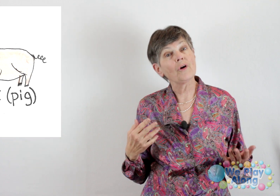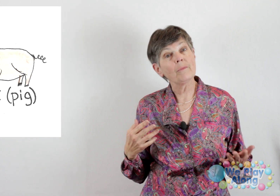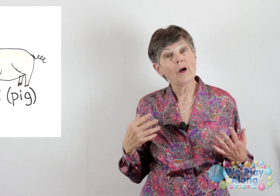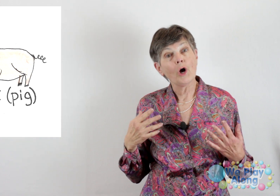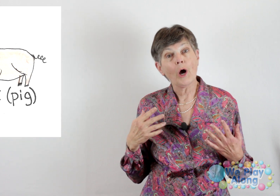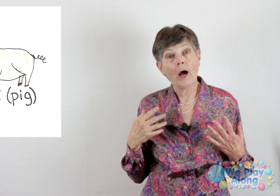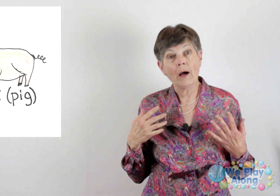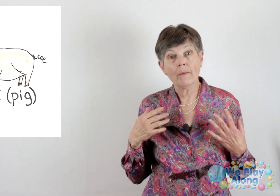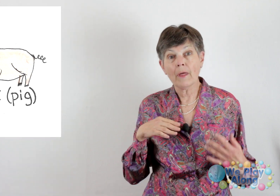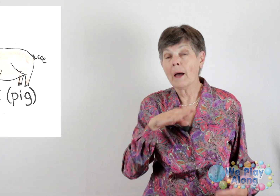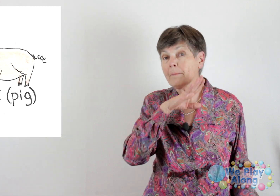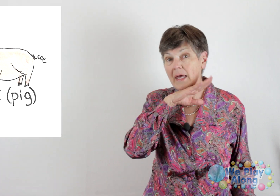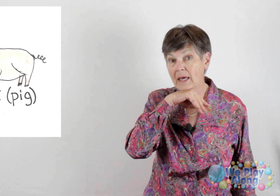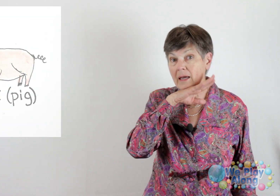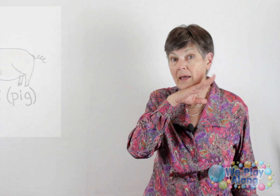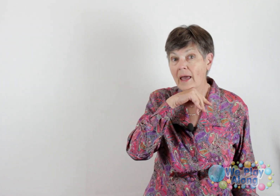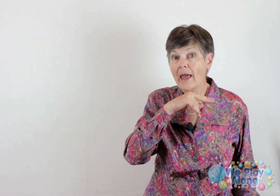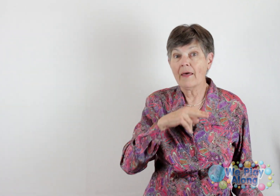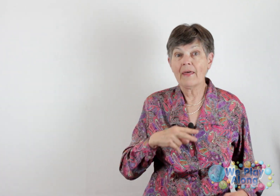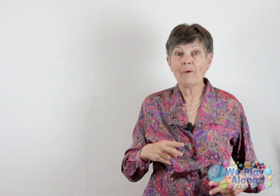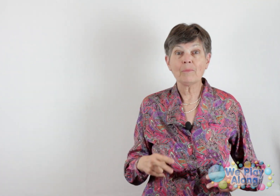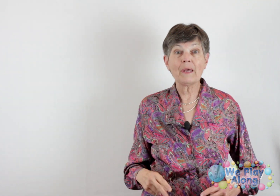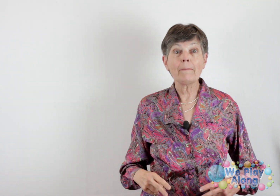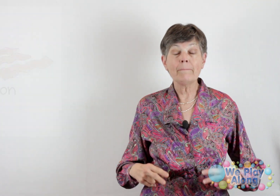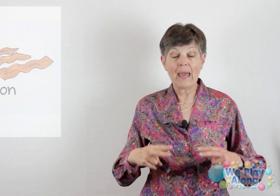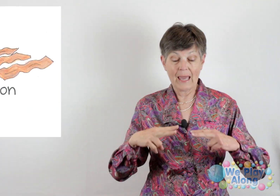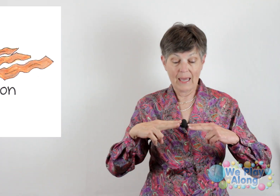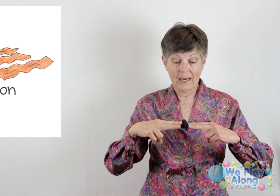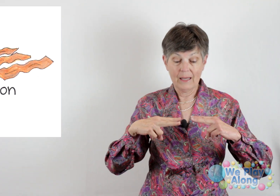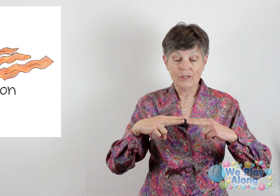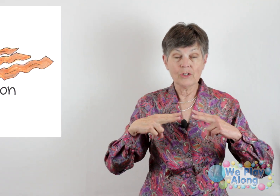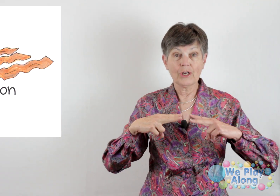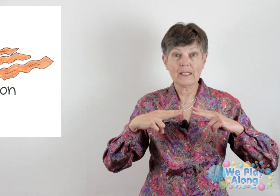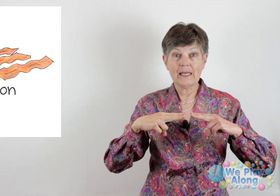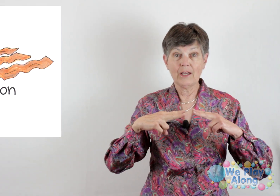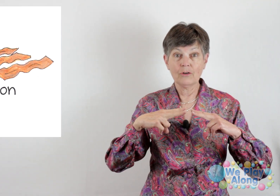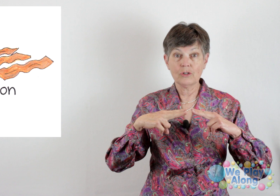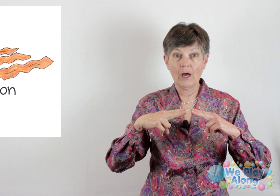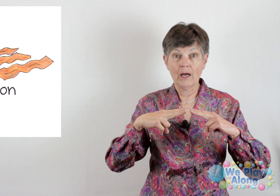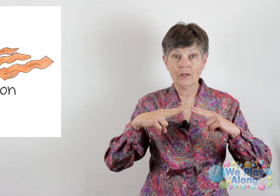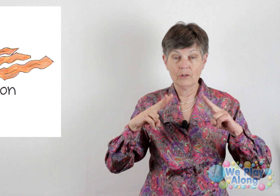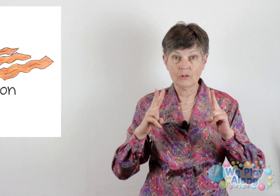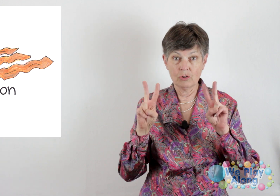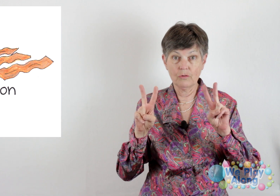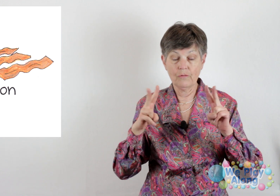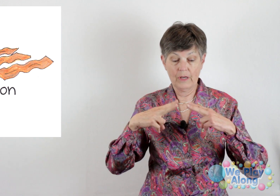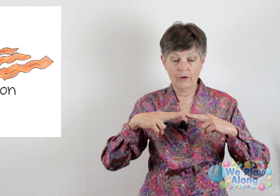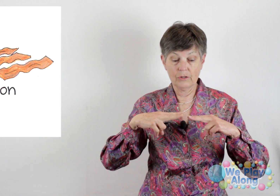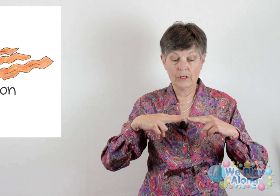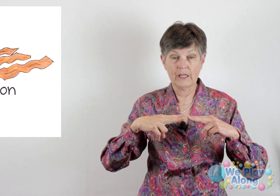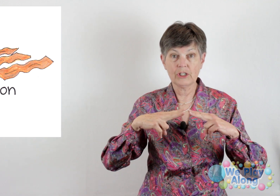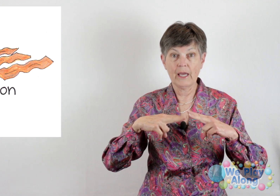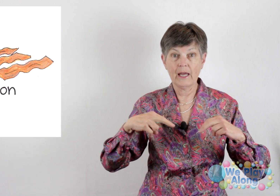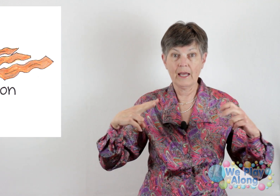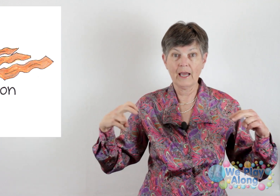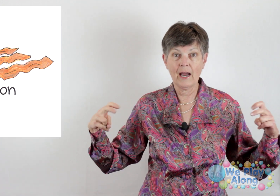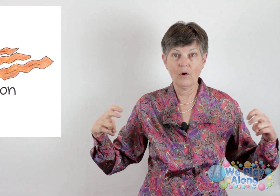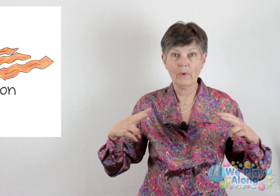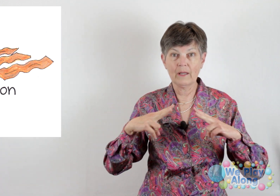from a pig, and that would be bacon. So you're going to take 2 fingers on each hand and kind of wiggle